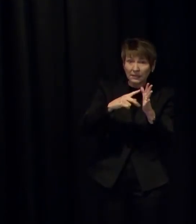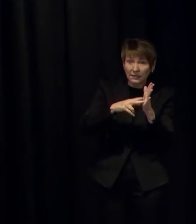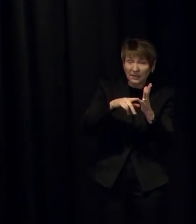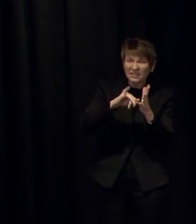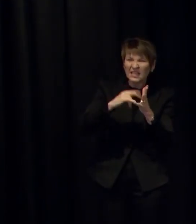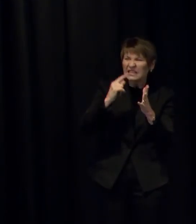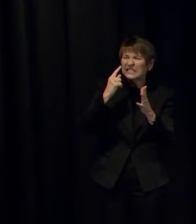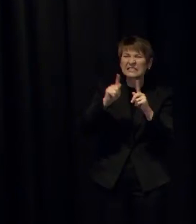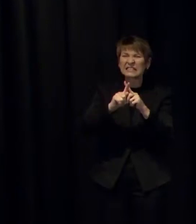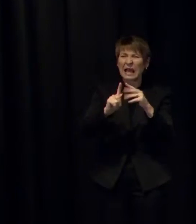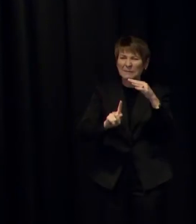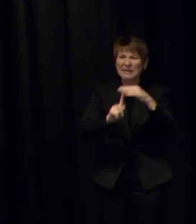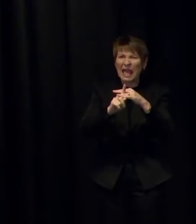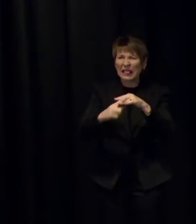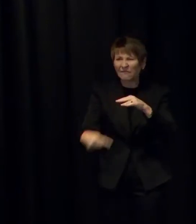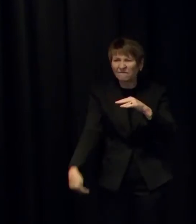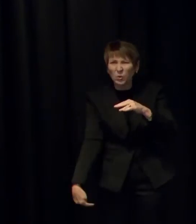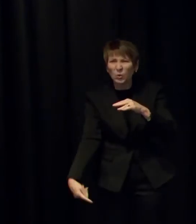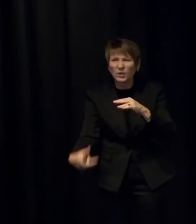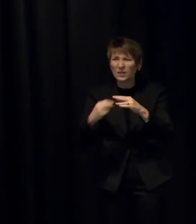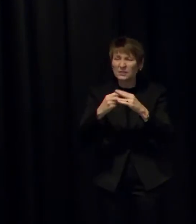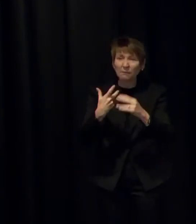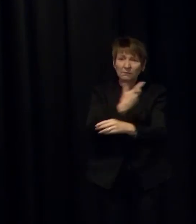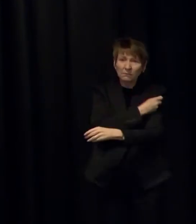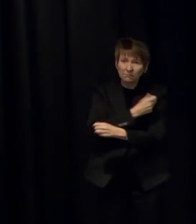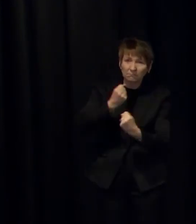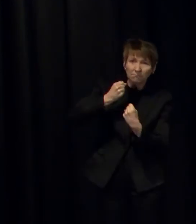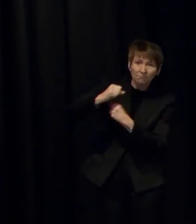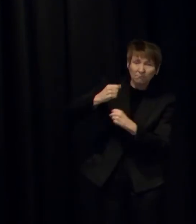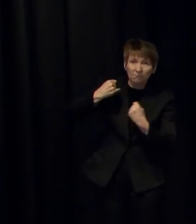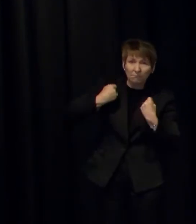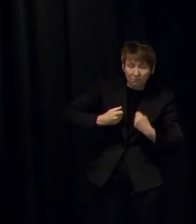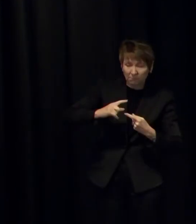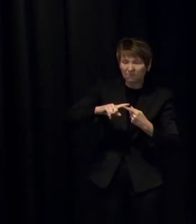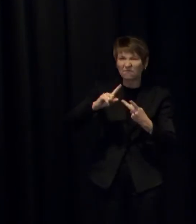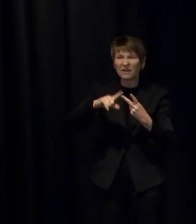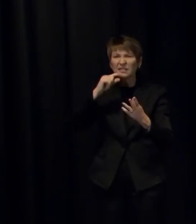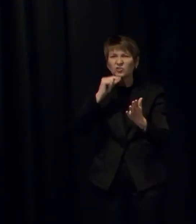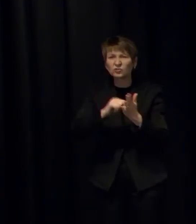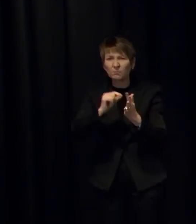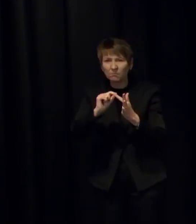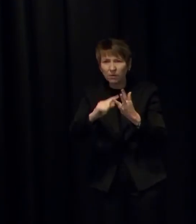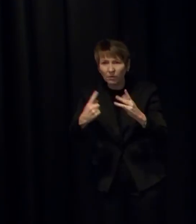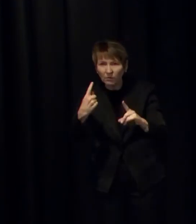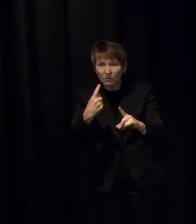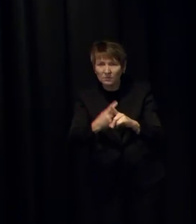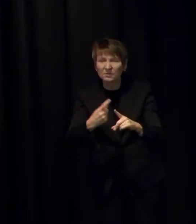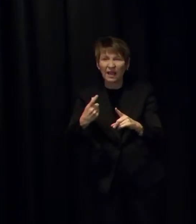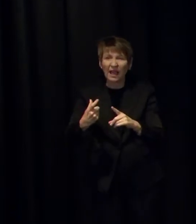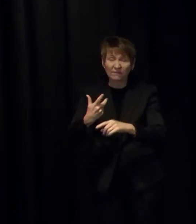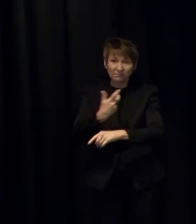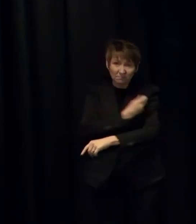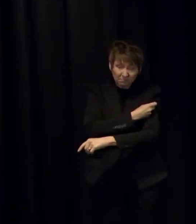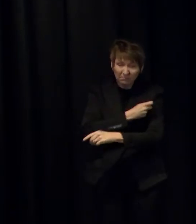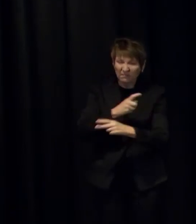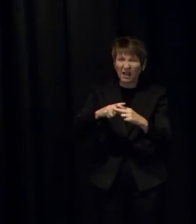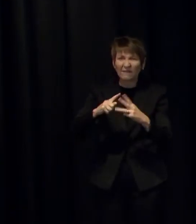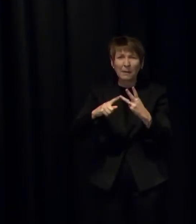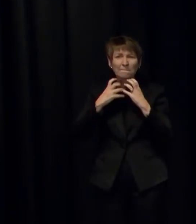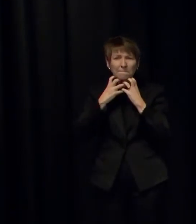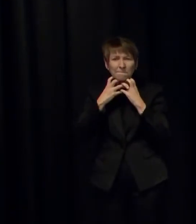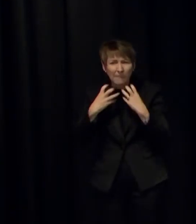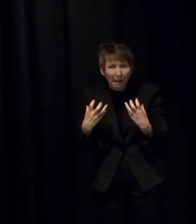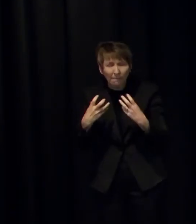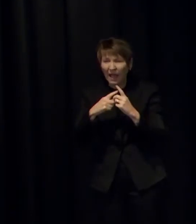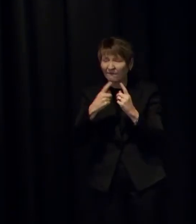would plug that into the AIR system. So I think the federal government might be the people to be able to give you that answer. Can we ask